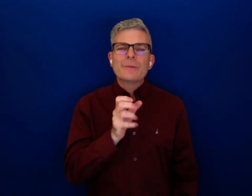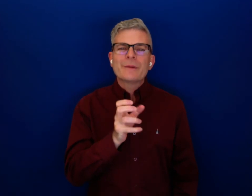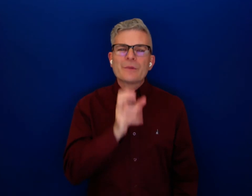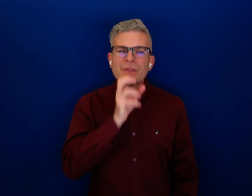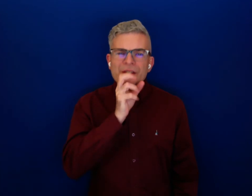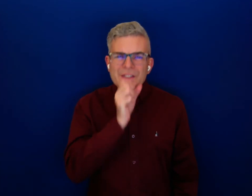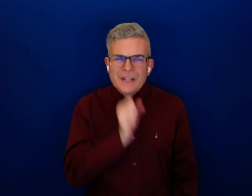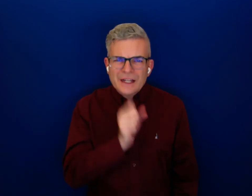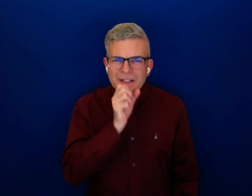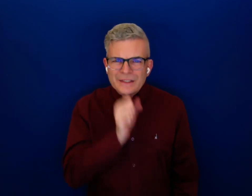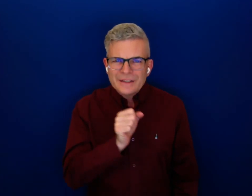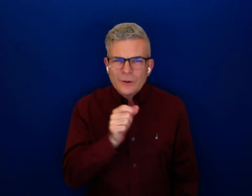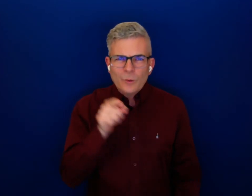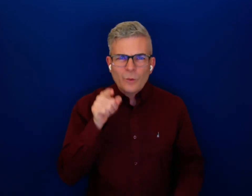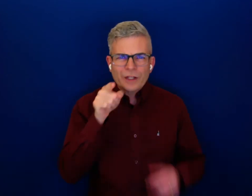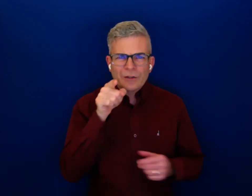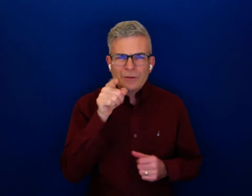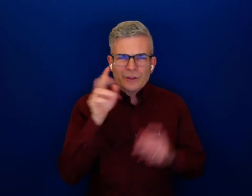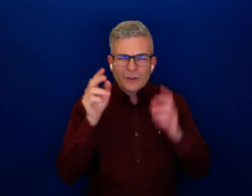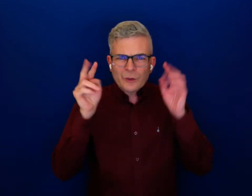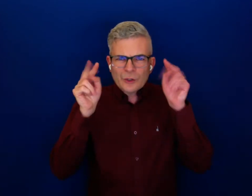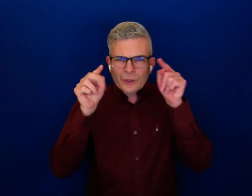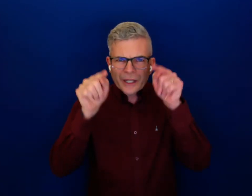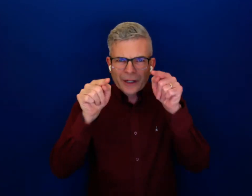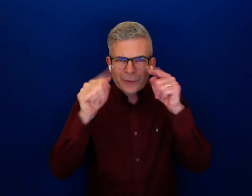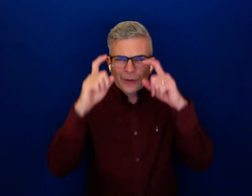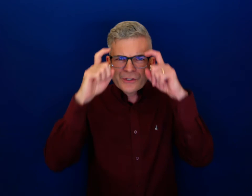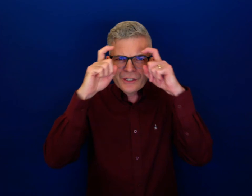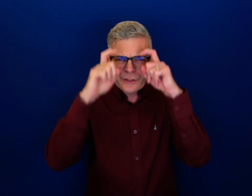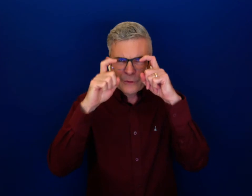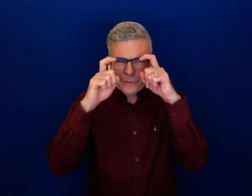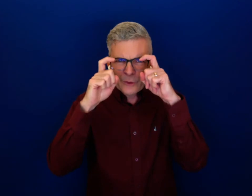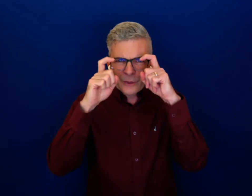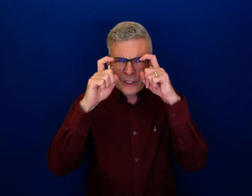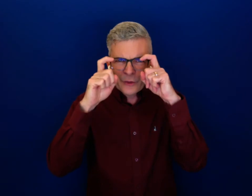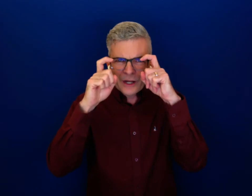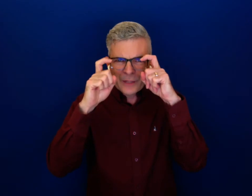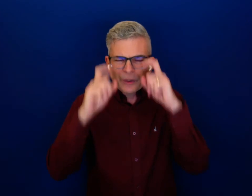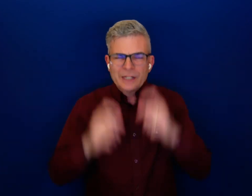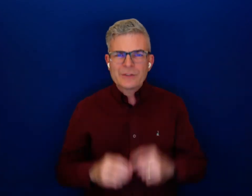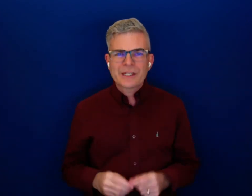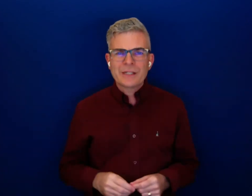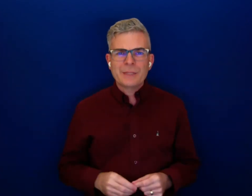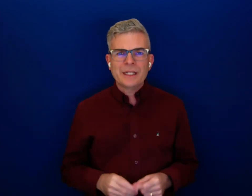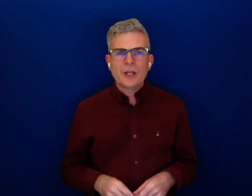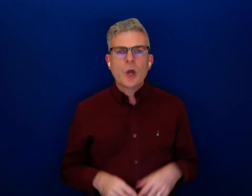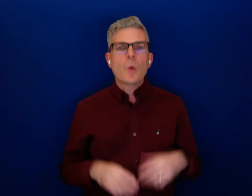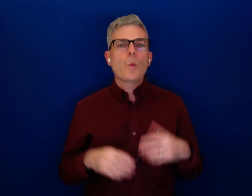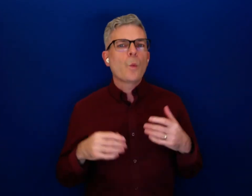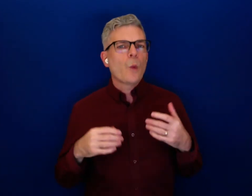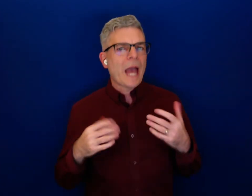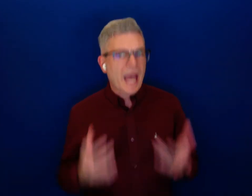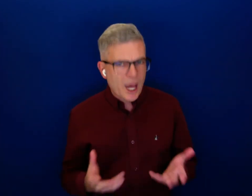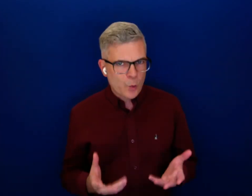Remember, this sign, when you're looking at a person and you're furrowing your eyebrows, can mean how